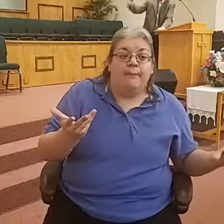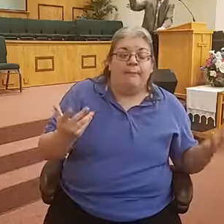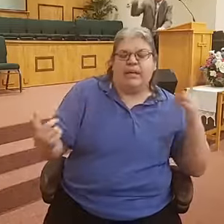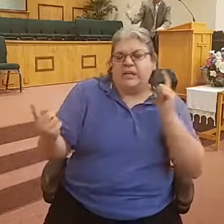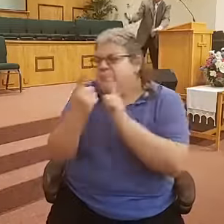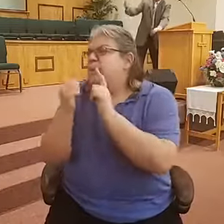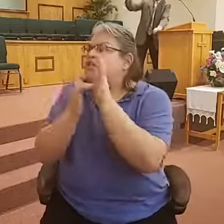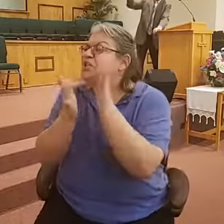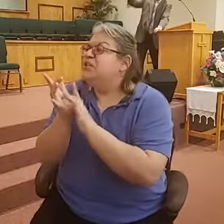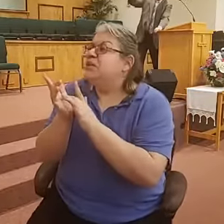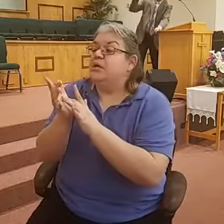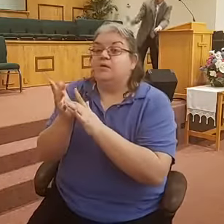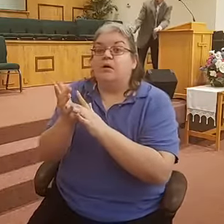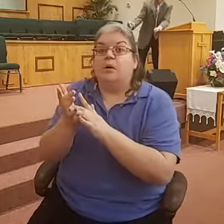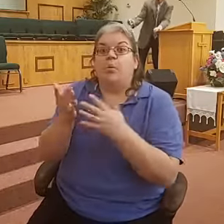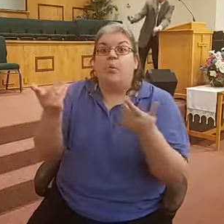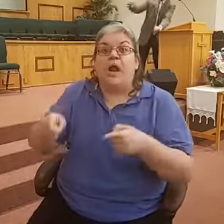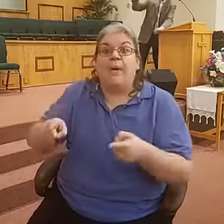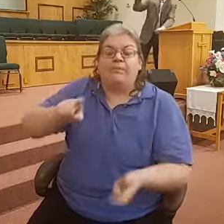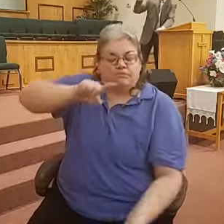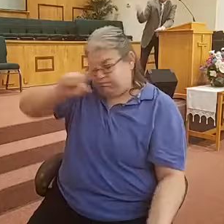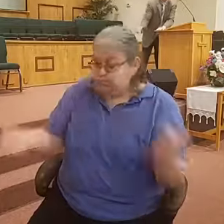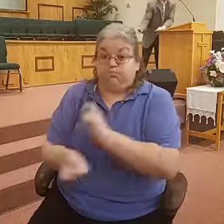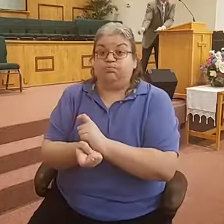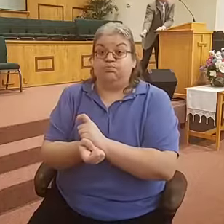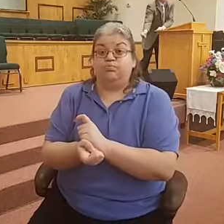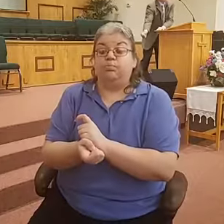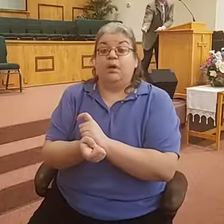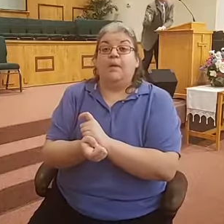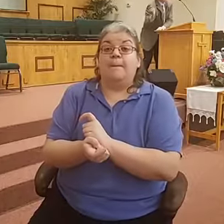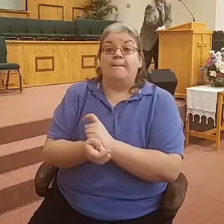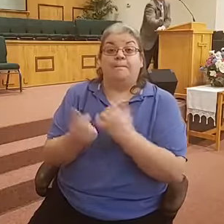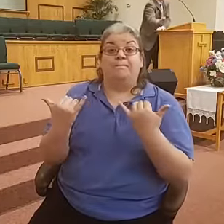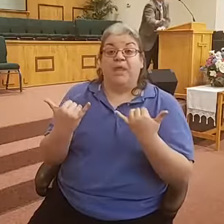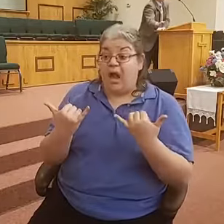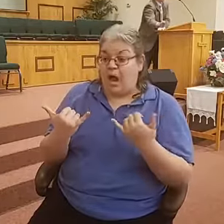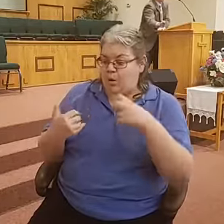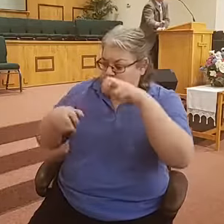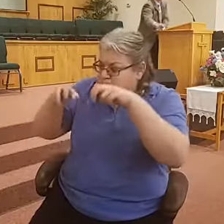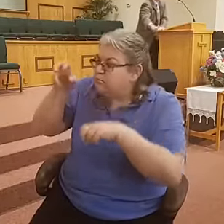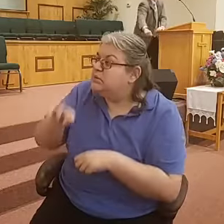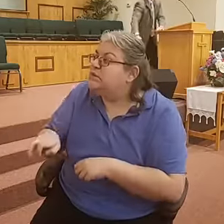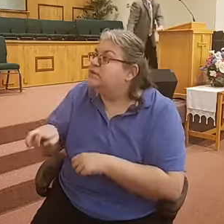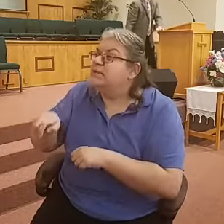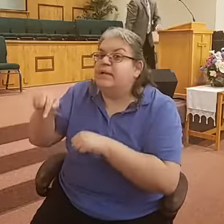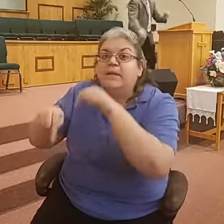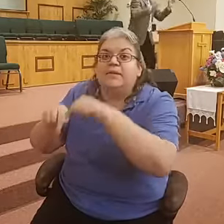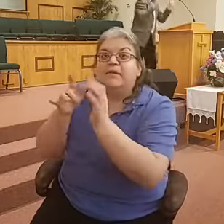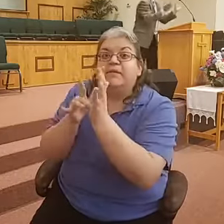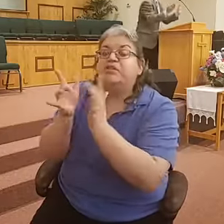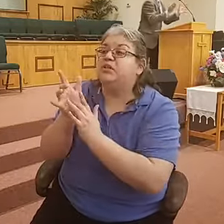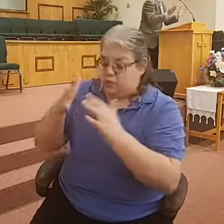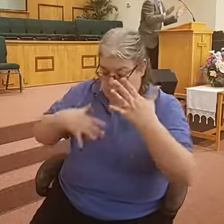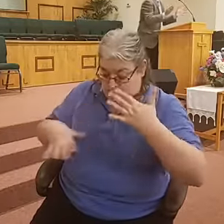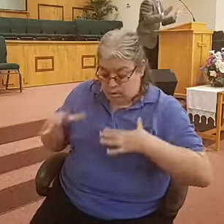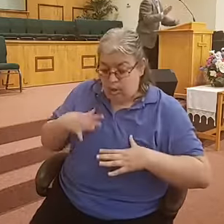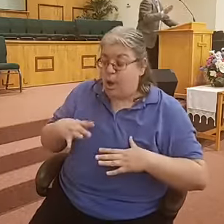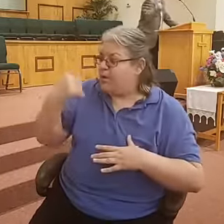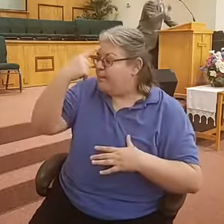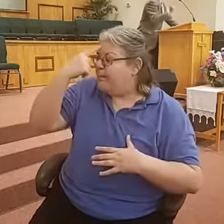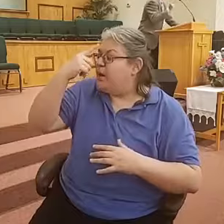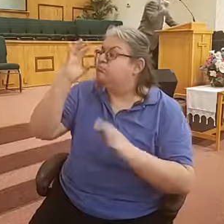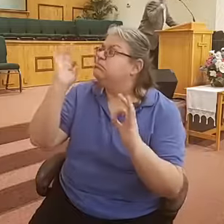Jesus, sitting, clothed, in his right mind at the feet of Jesus. And I'm just telling you,